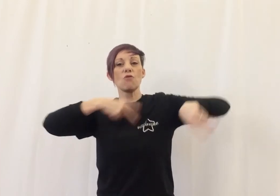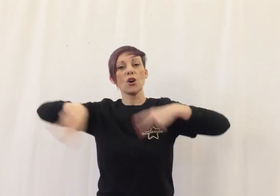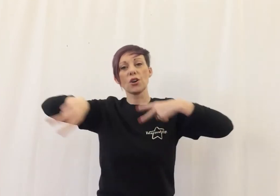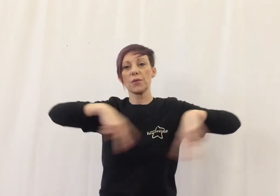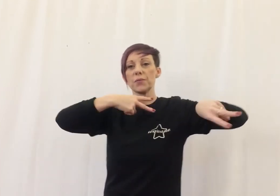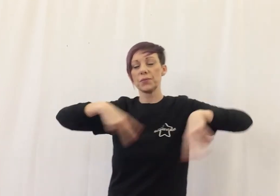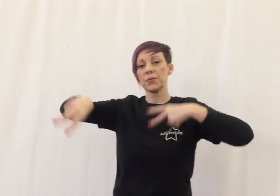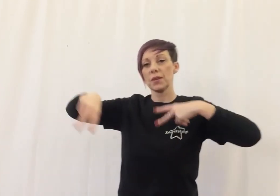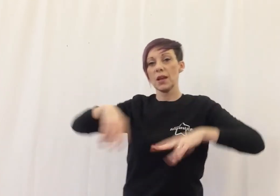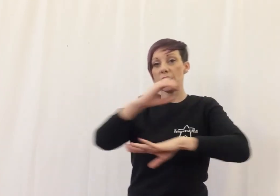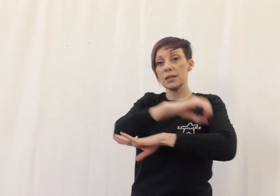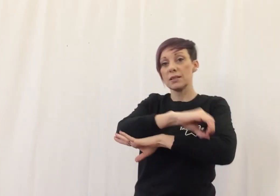Rock.